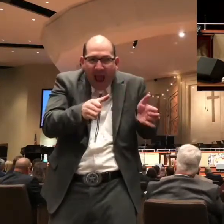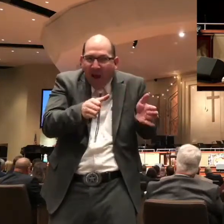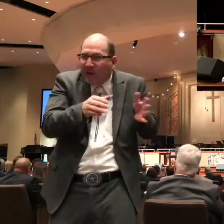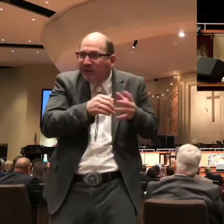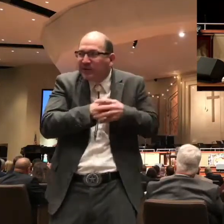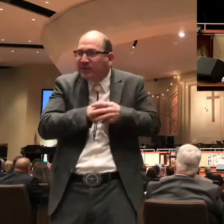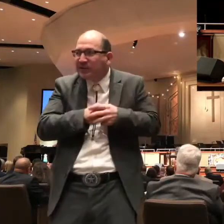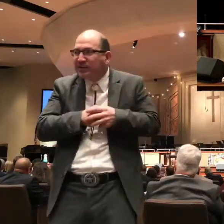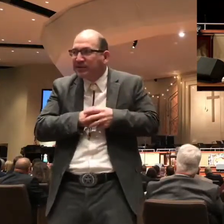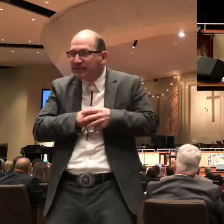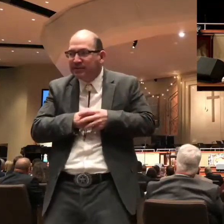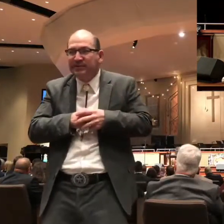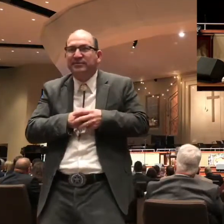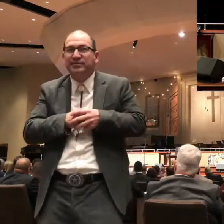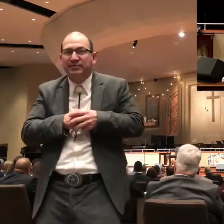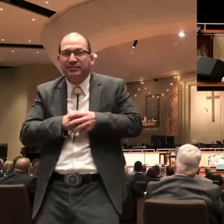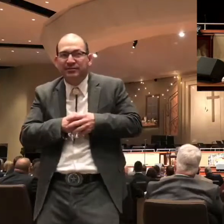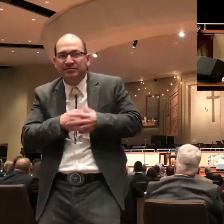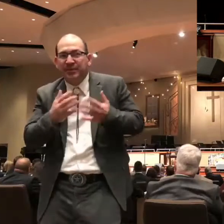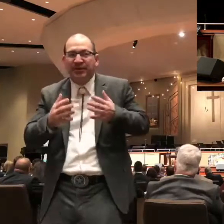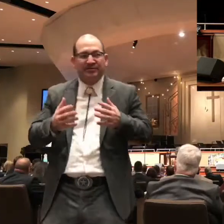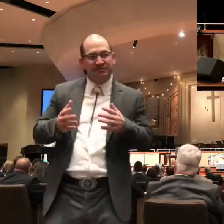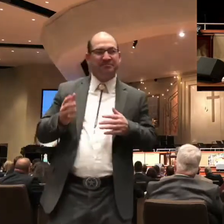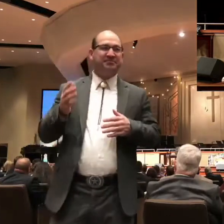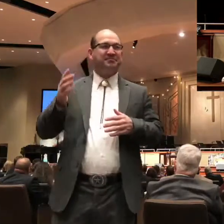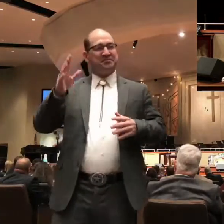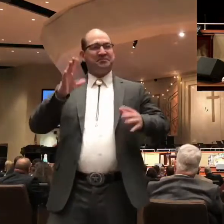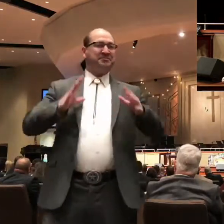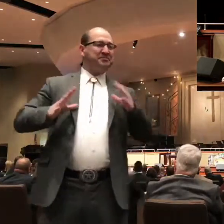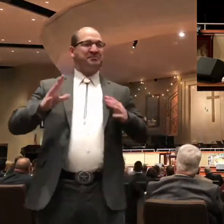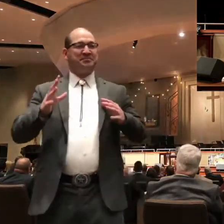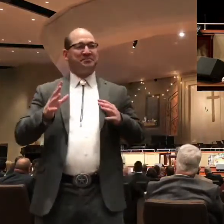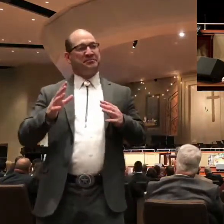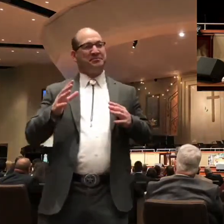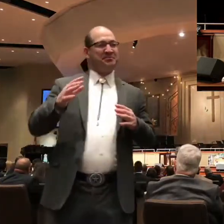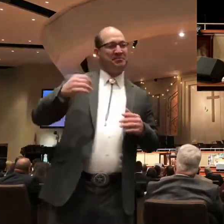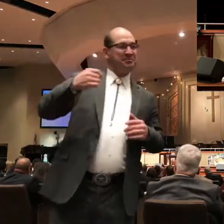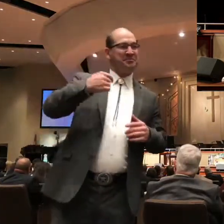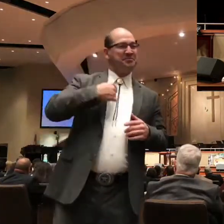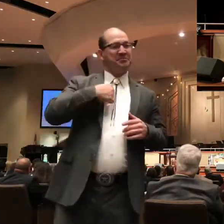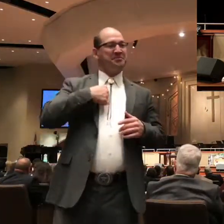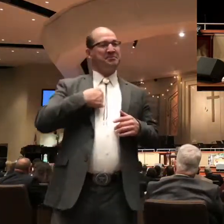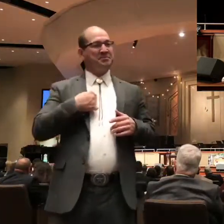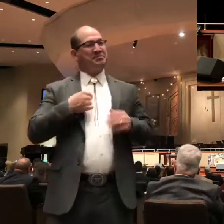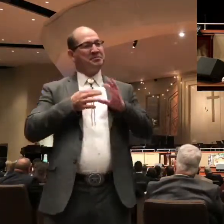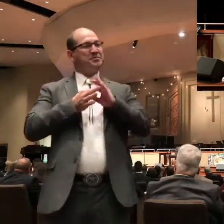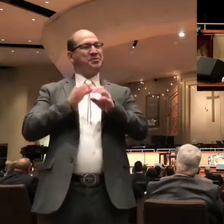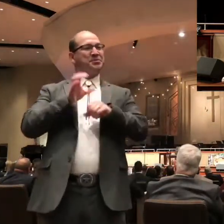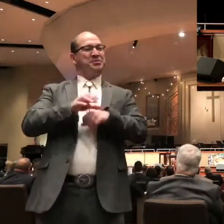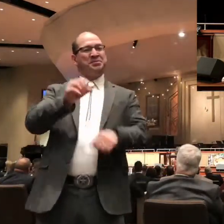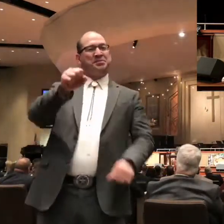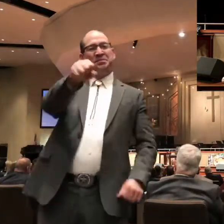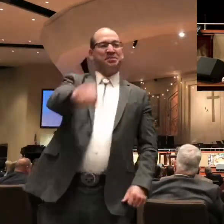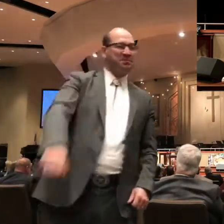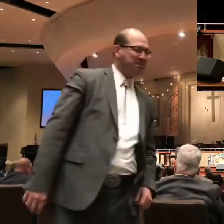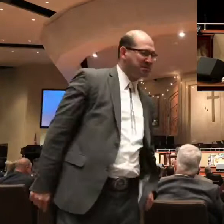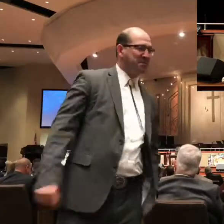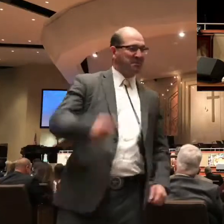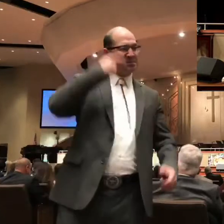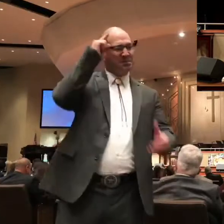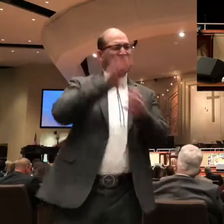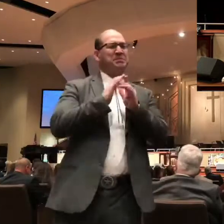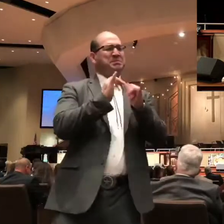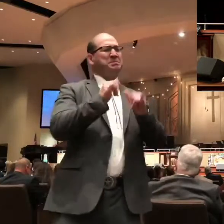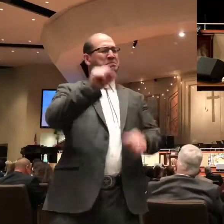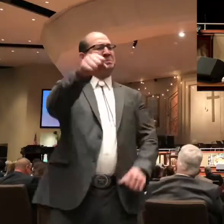somehow put upon themselves a costume, and they come in acting like they're a part of the church, acting like they believe like the